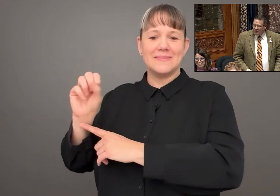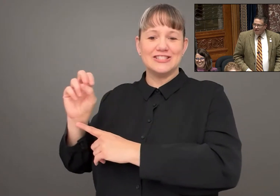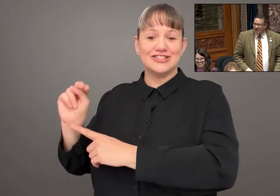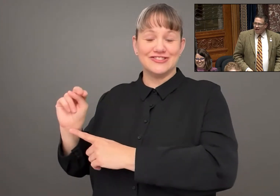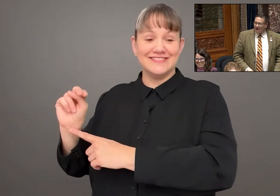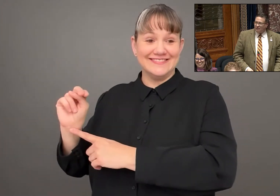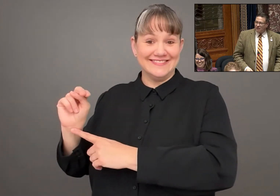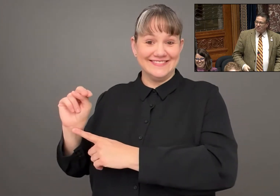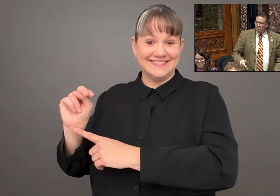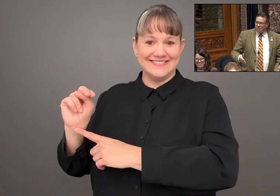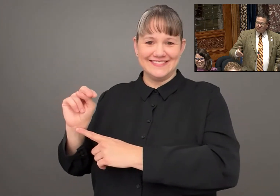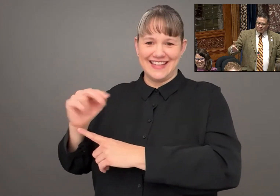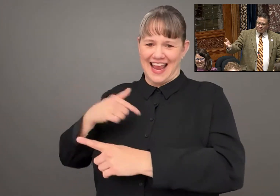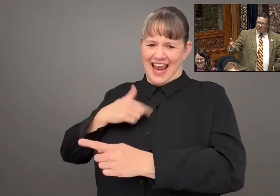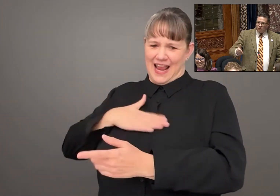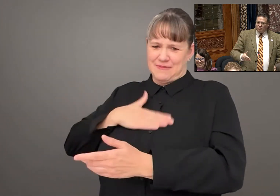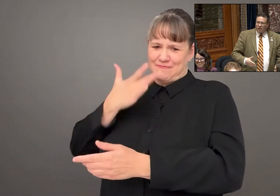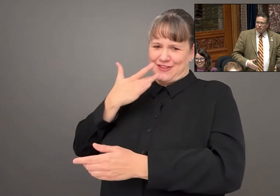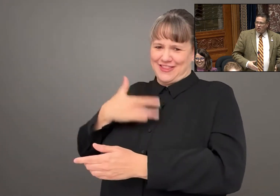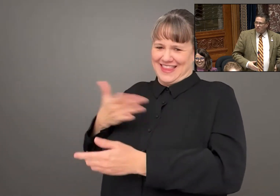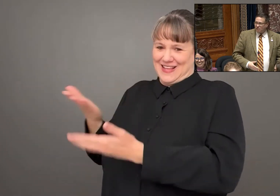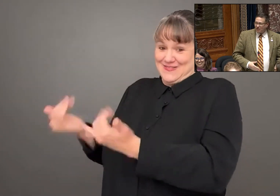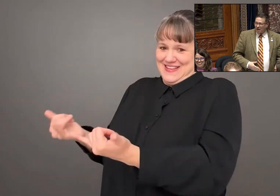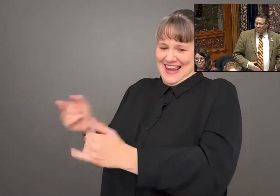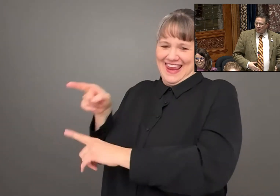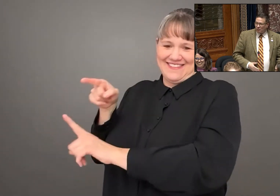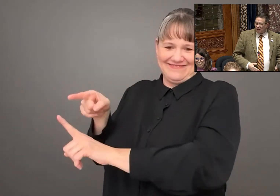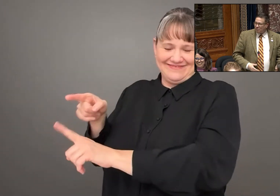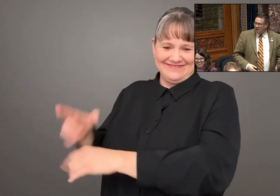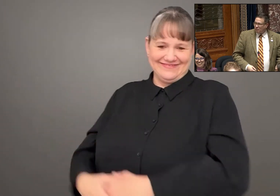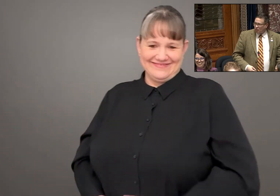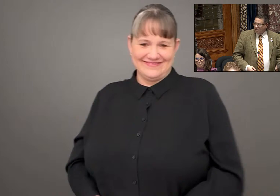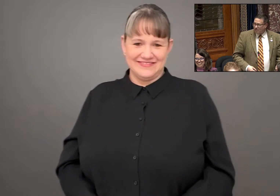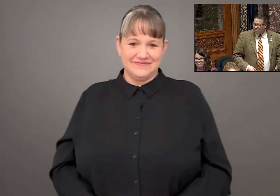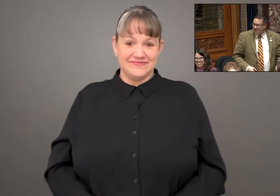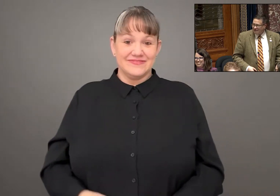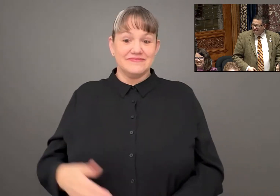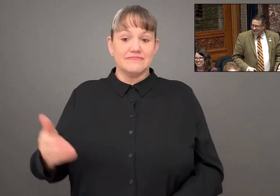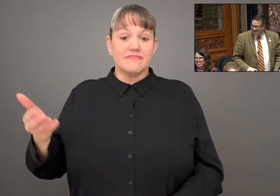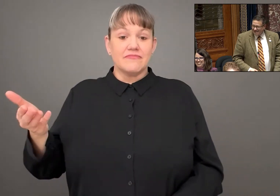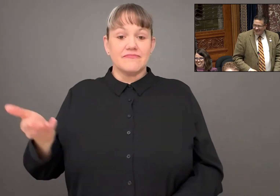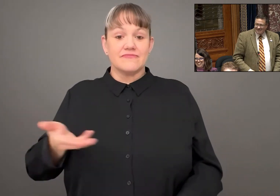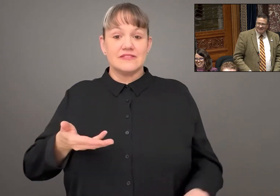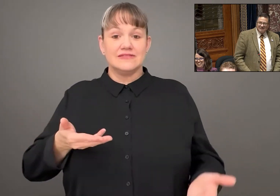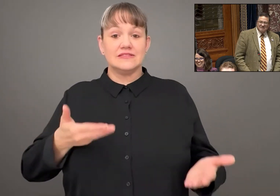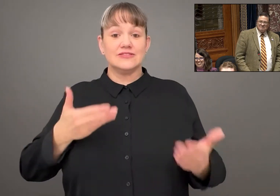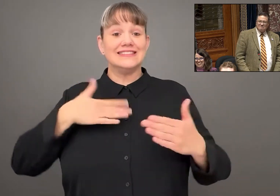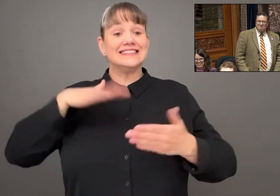birthday. And if you want to join me in singing happy birthday, I'd be up for it.